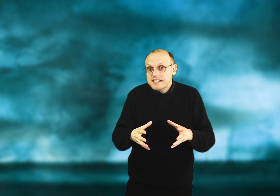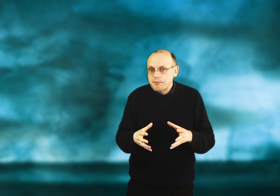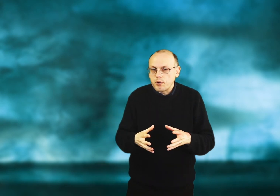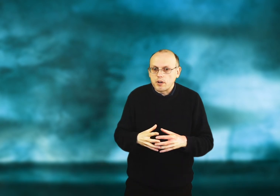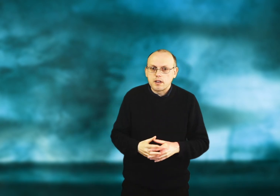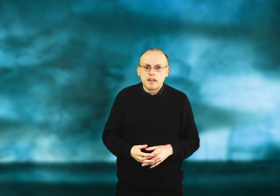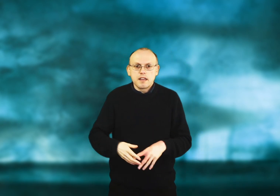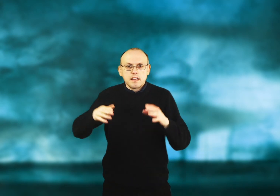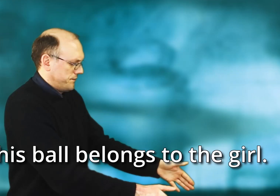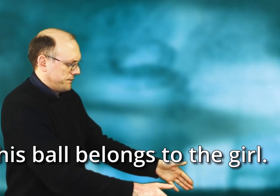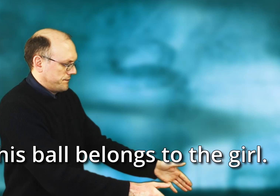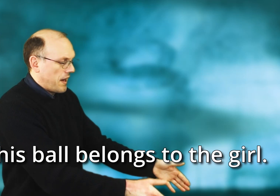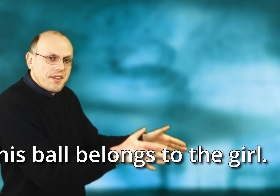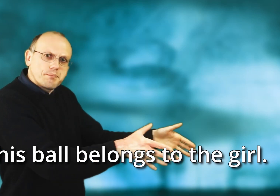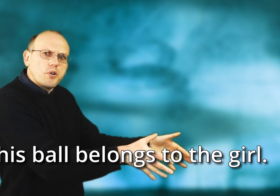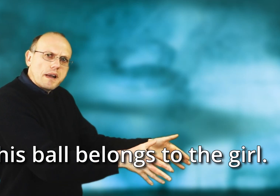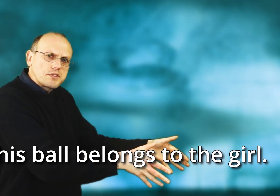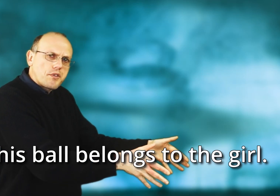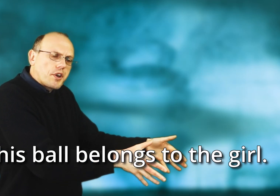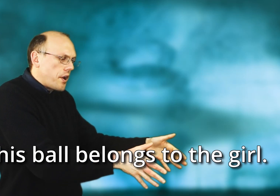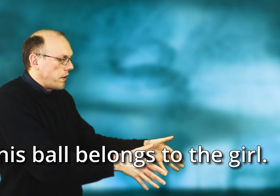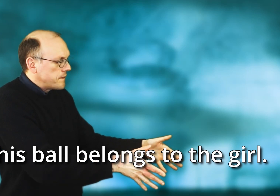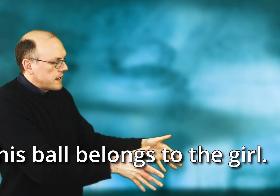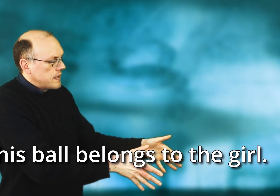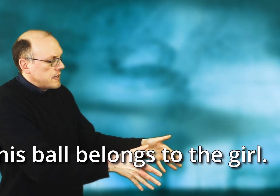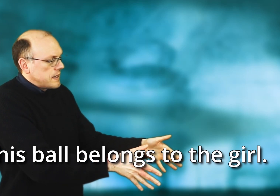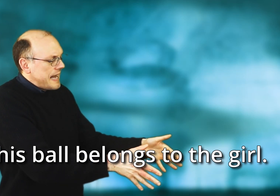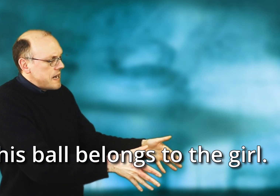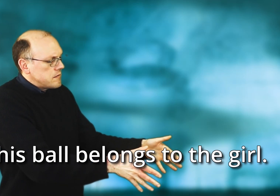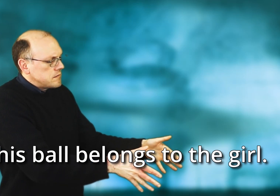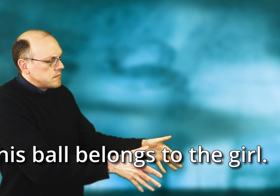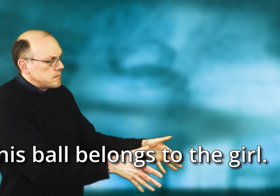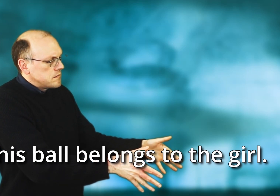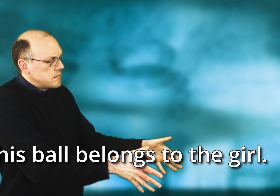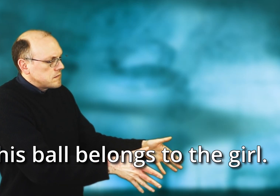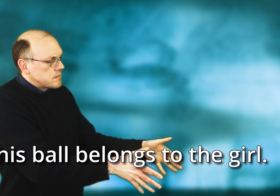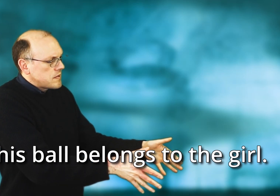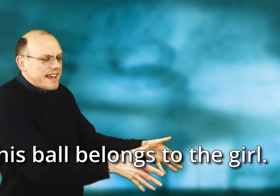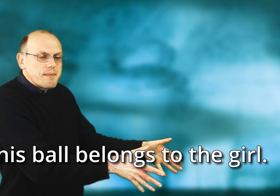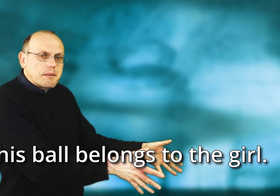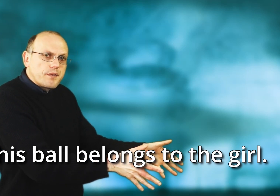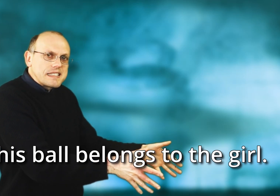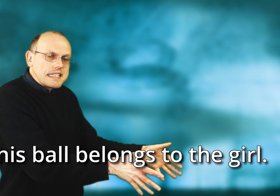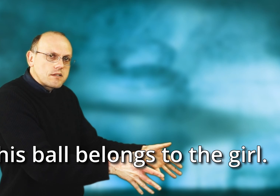example, this ball belongs to the girl. Now, does that make perfect sense on its